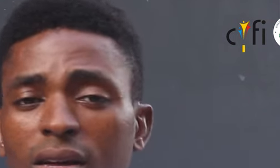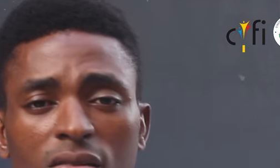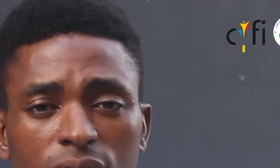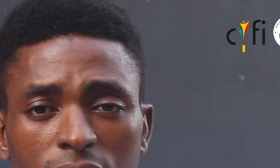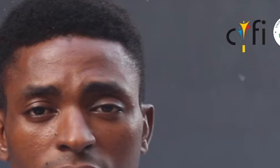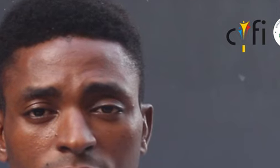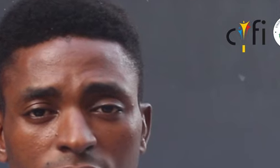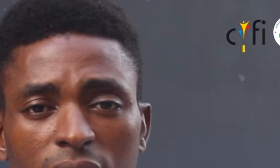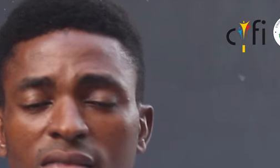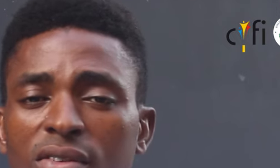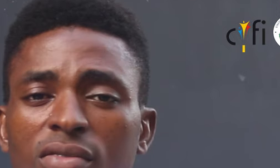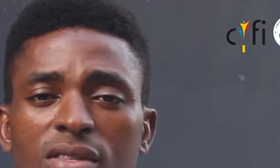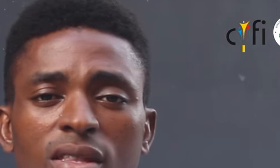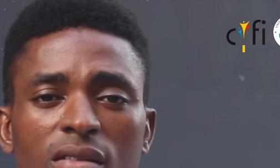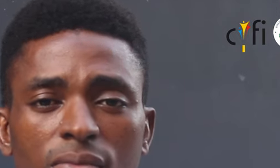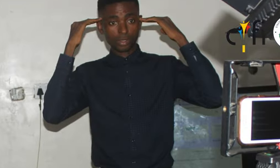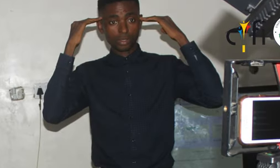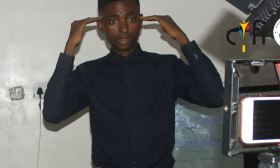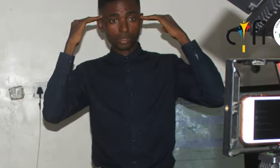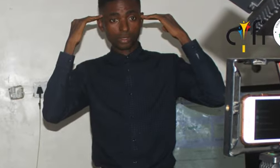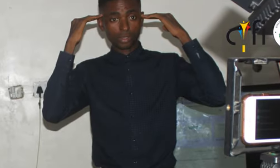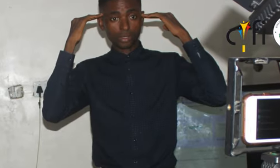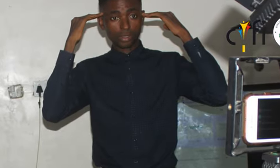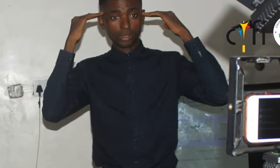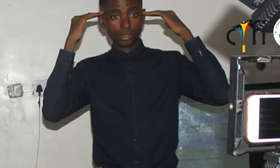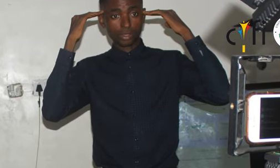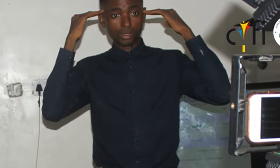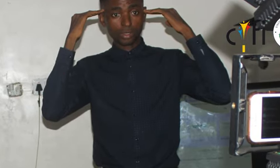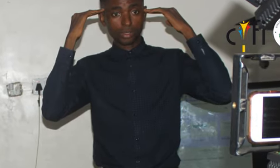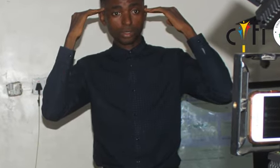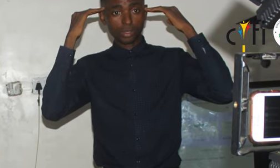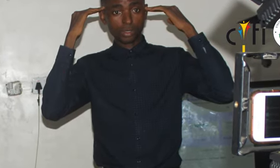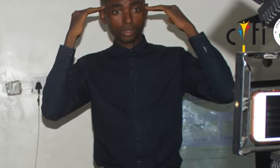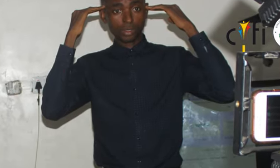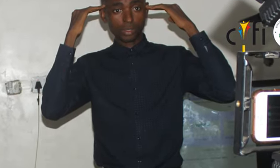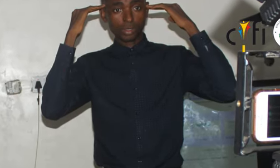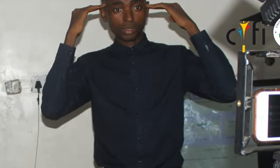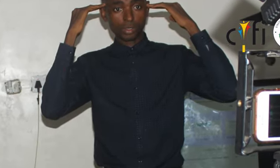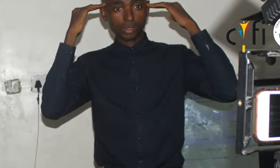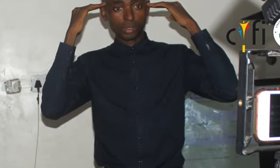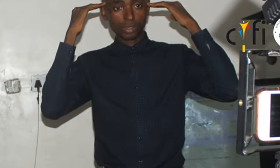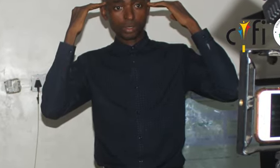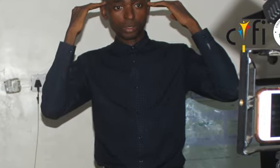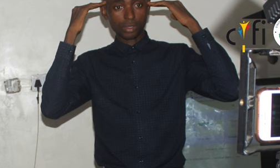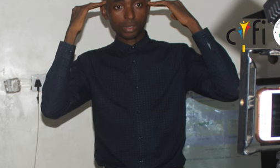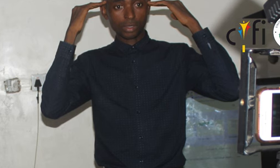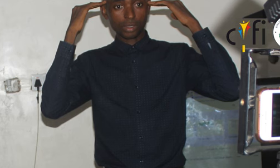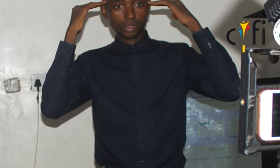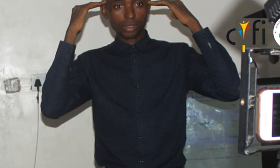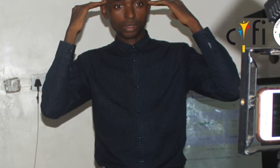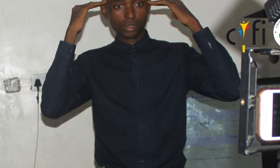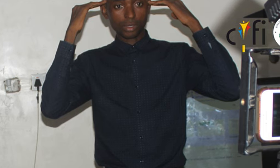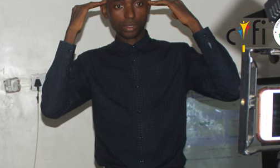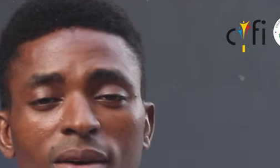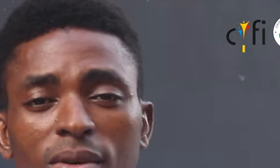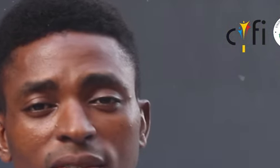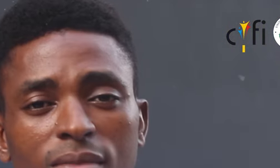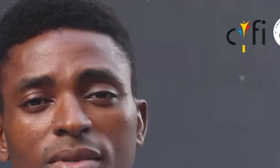of programs that involves the deaf persons or deaf people, they need, or there is need to be a sign language or sign language